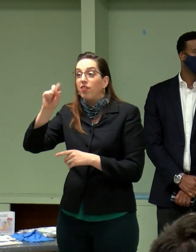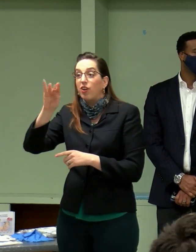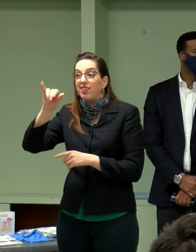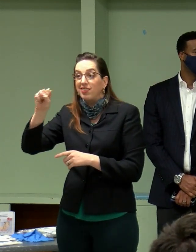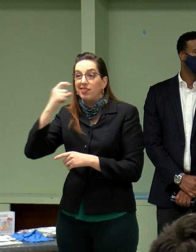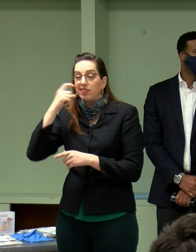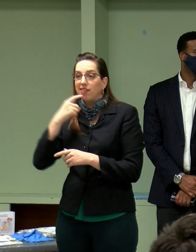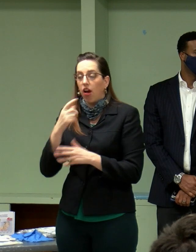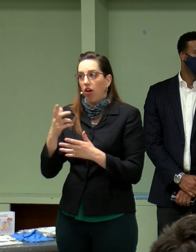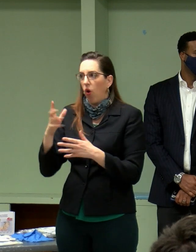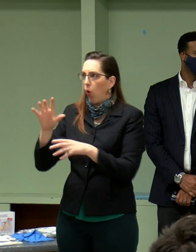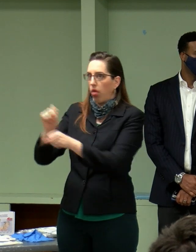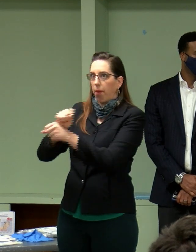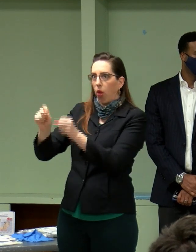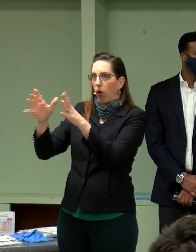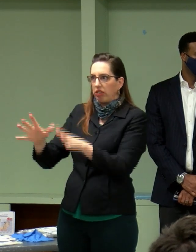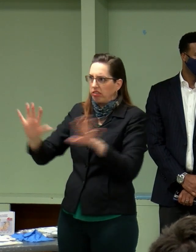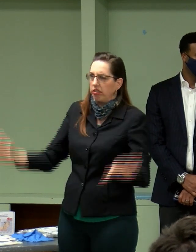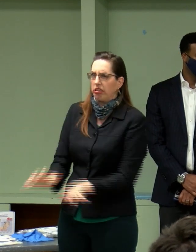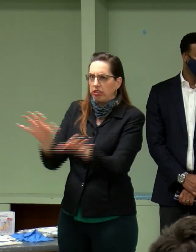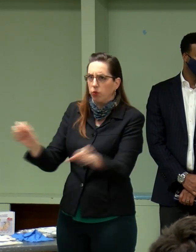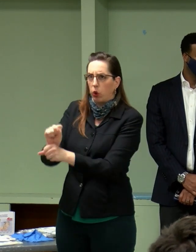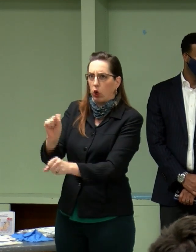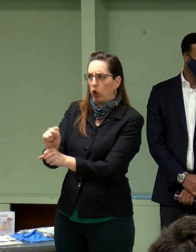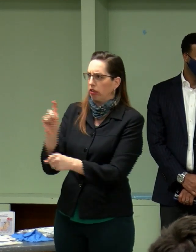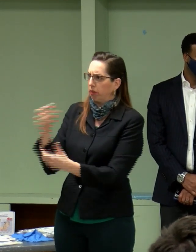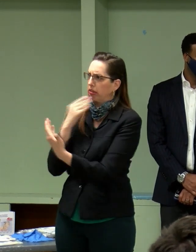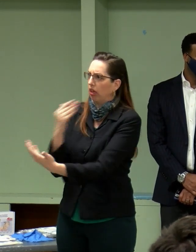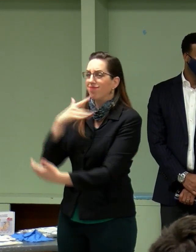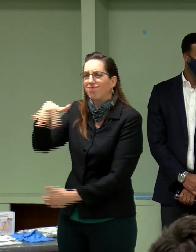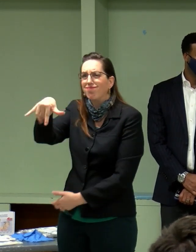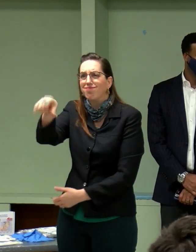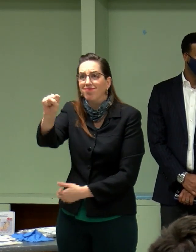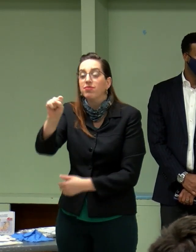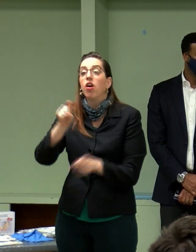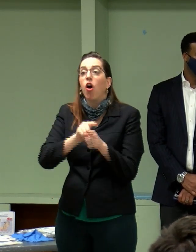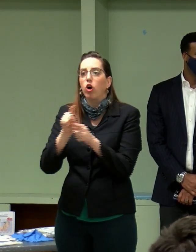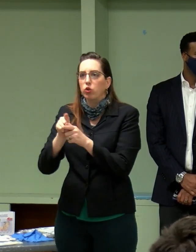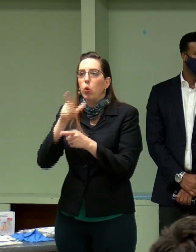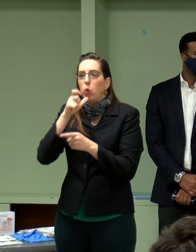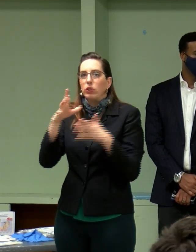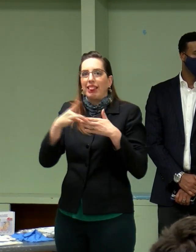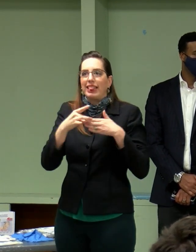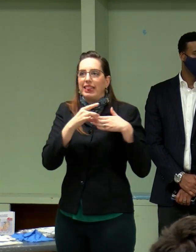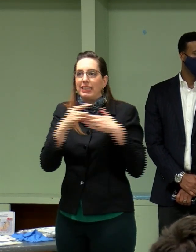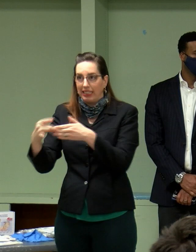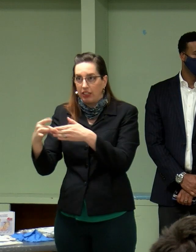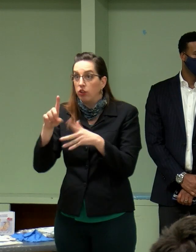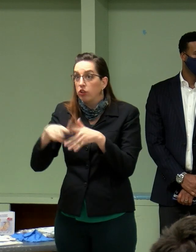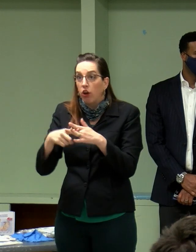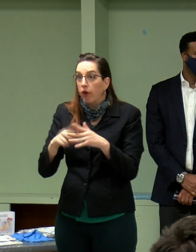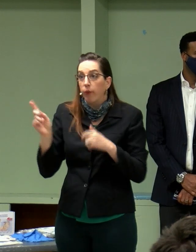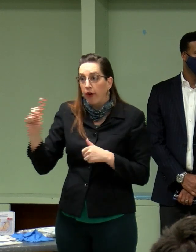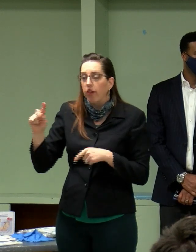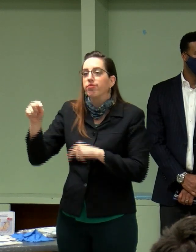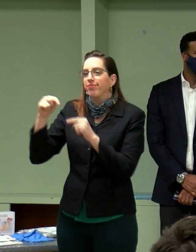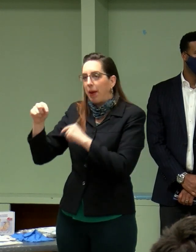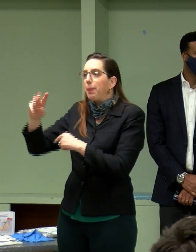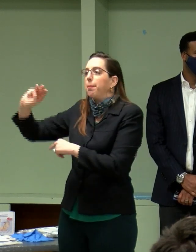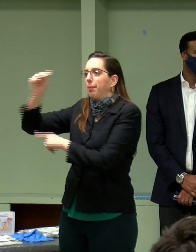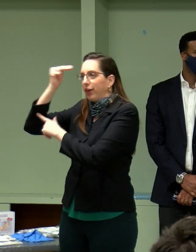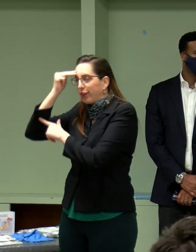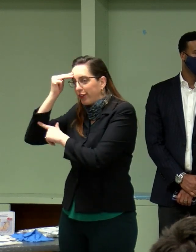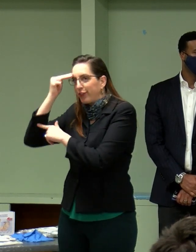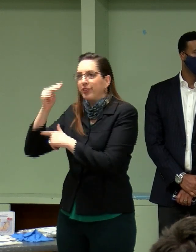out there who are doing the work who we need to thank, but we also need to thank the leadership, starting with the mayor and the city